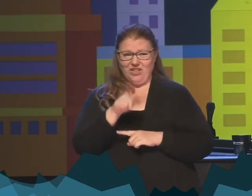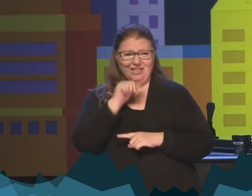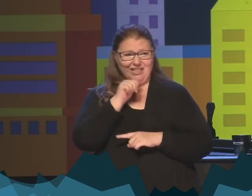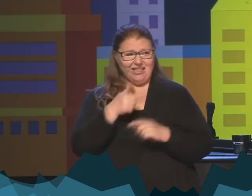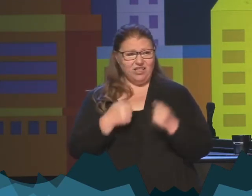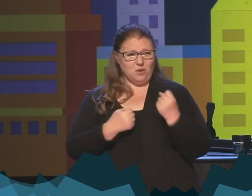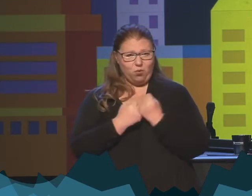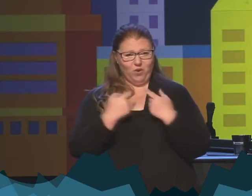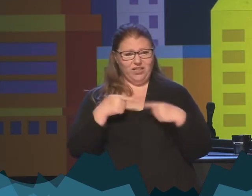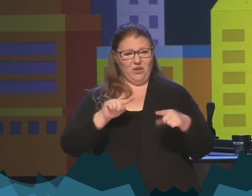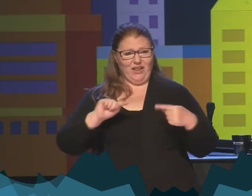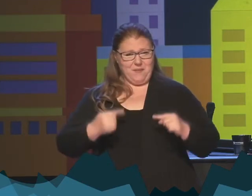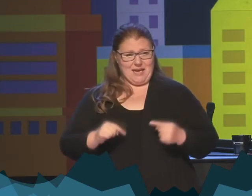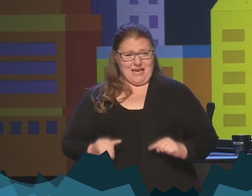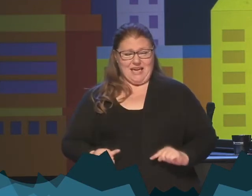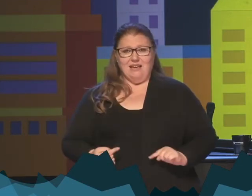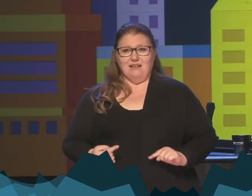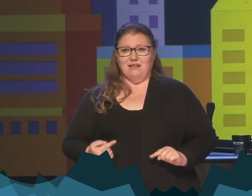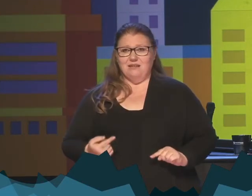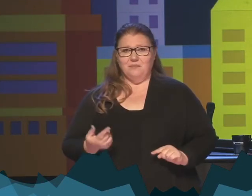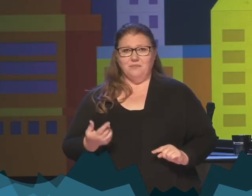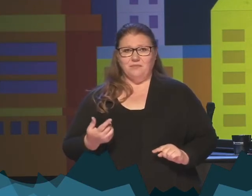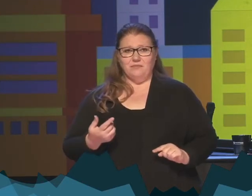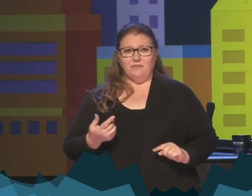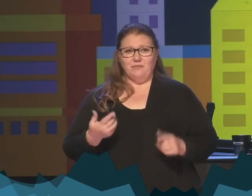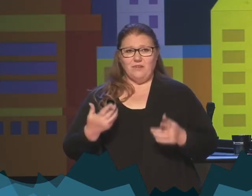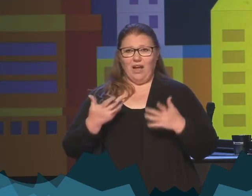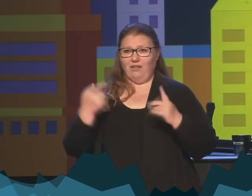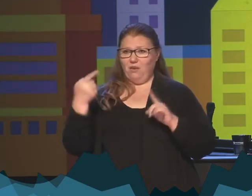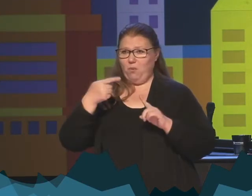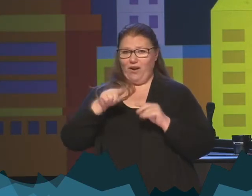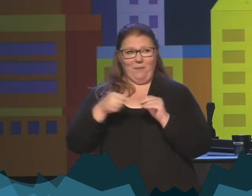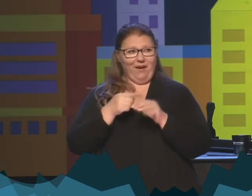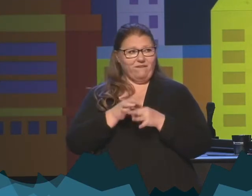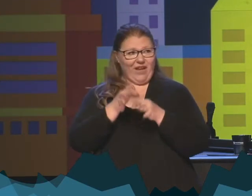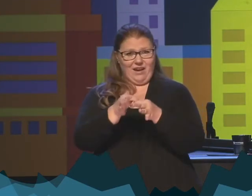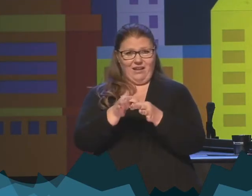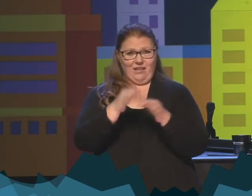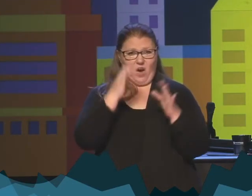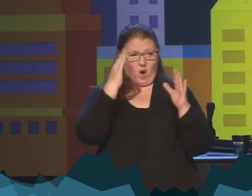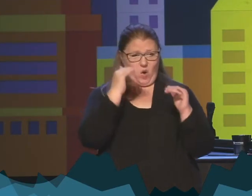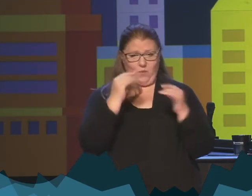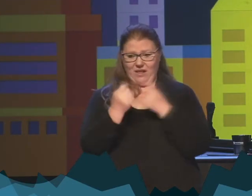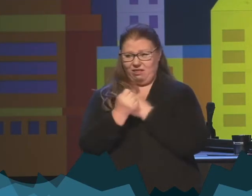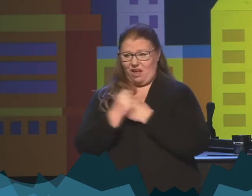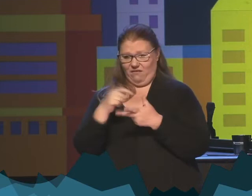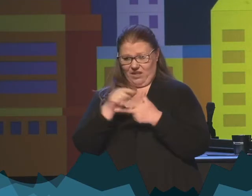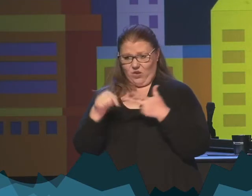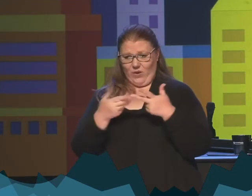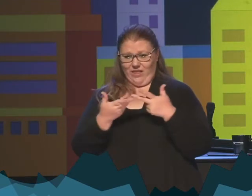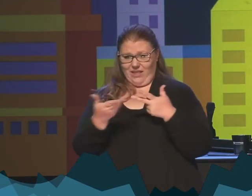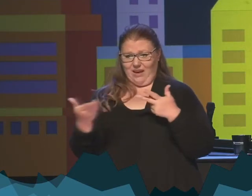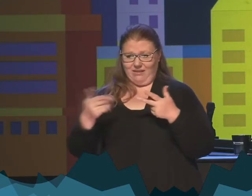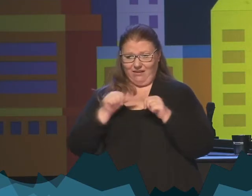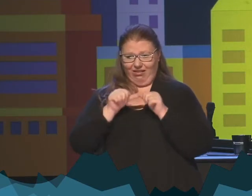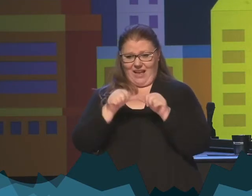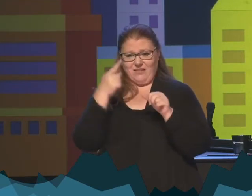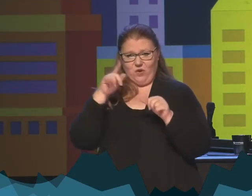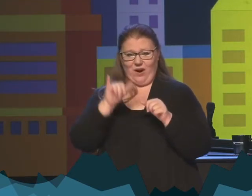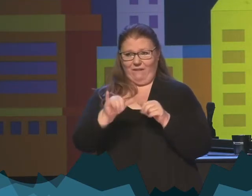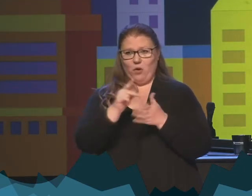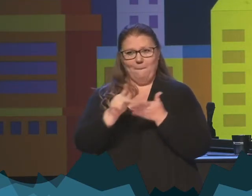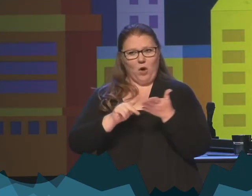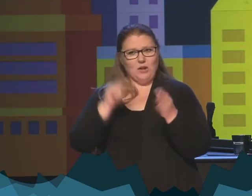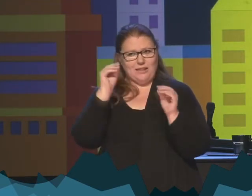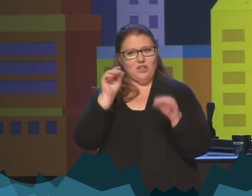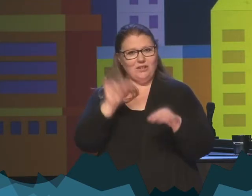them in their pain. Here's the thing about faith. Like faith, hope, and love, right? These three things last forever, Paul teaches. I